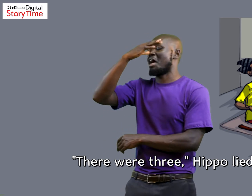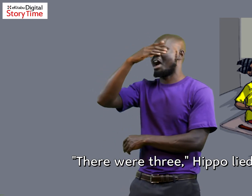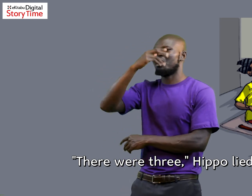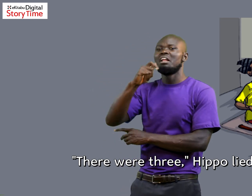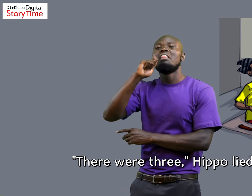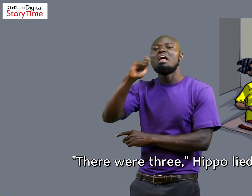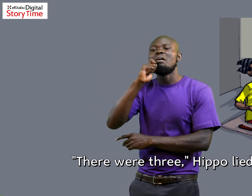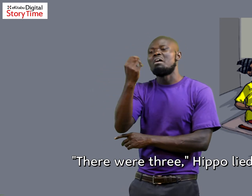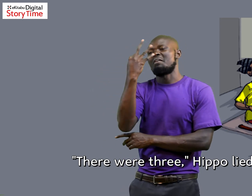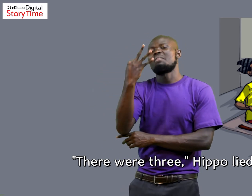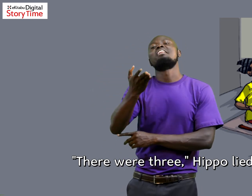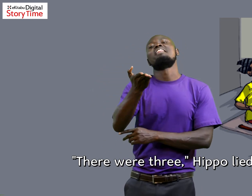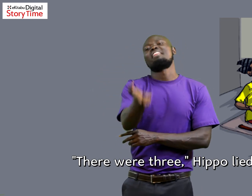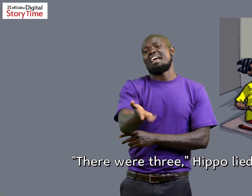"There were 3, Hippo lied.